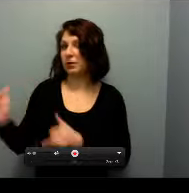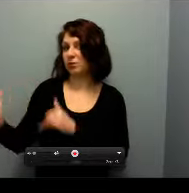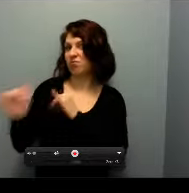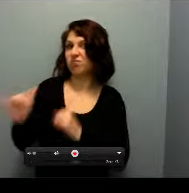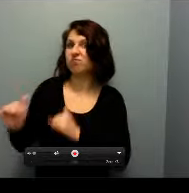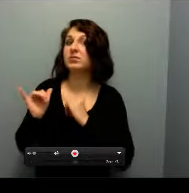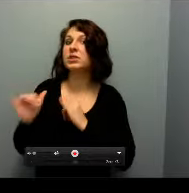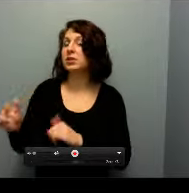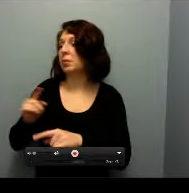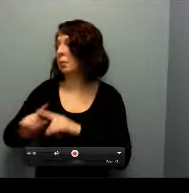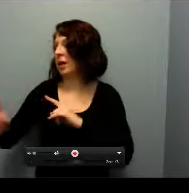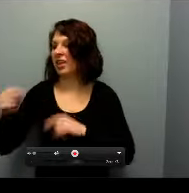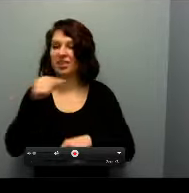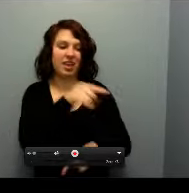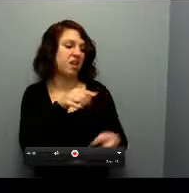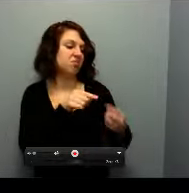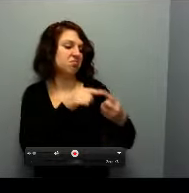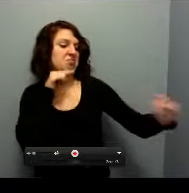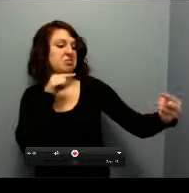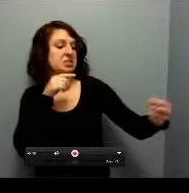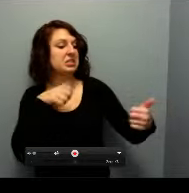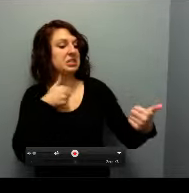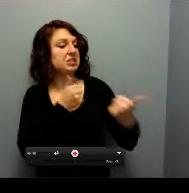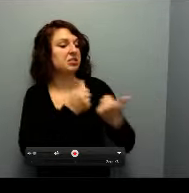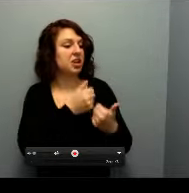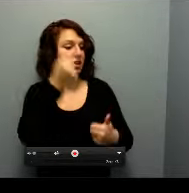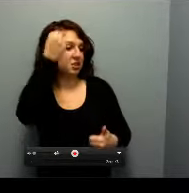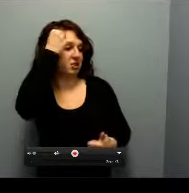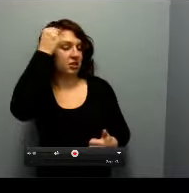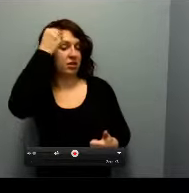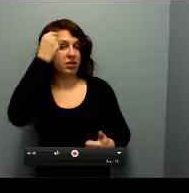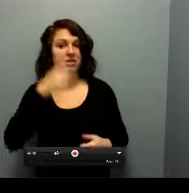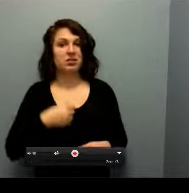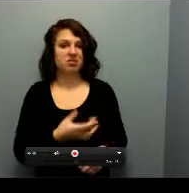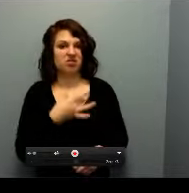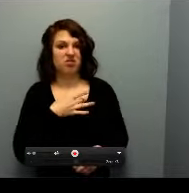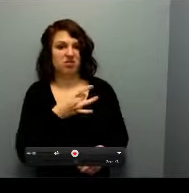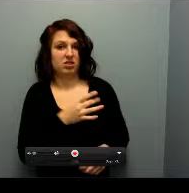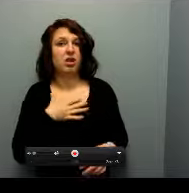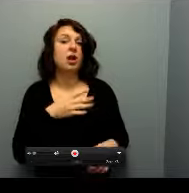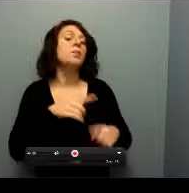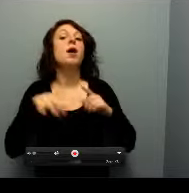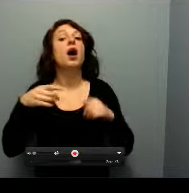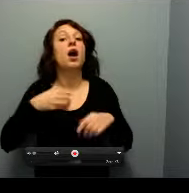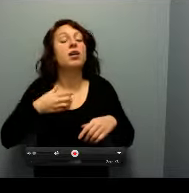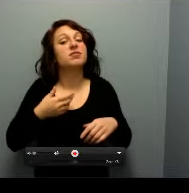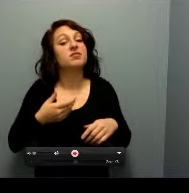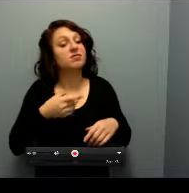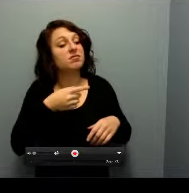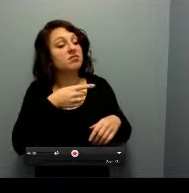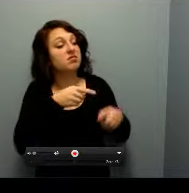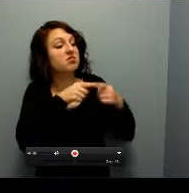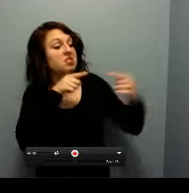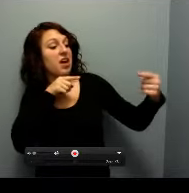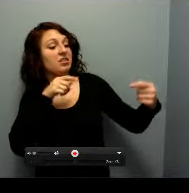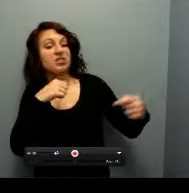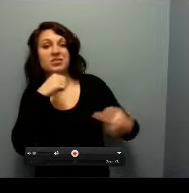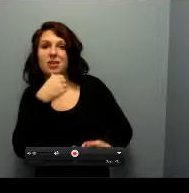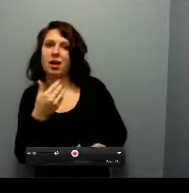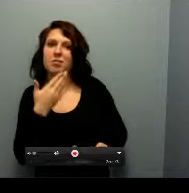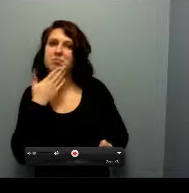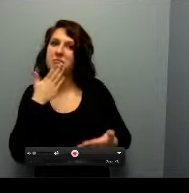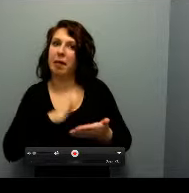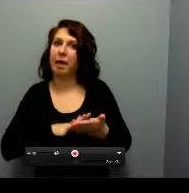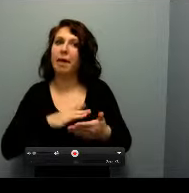Sometimes we dislike people who disagree or challenge the way we think. And that's not necessarily a bad thing. It keeps you on